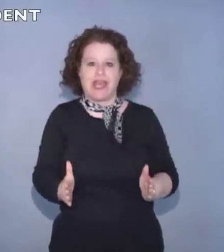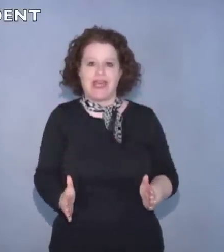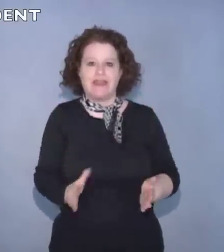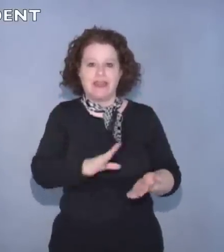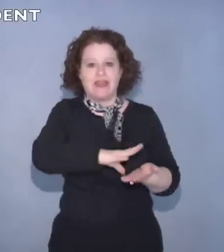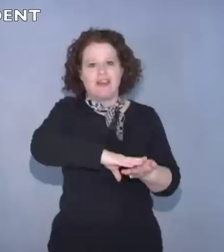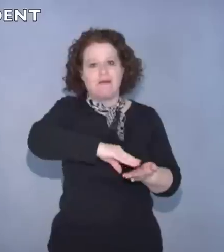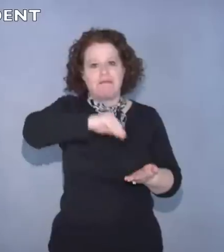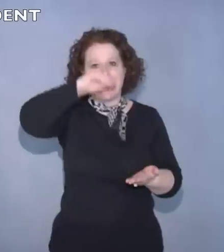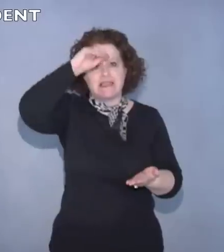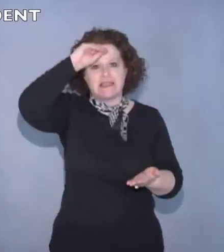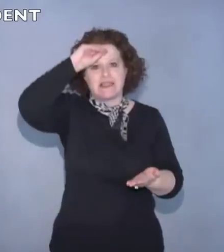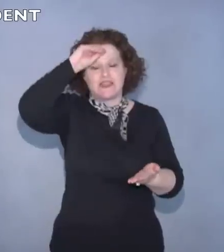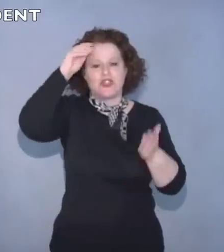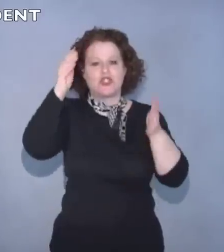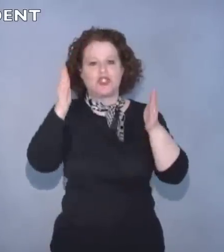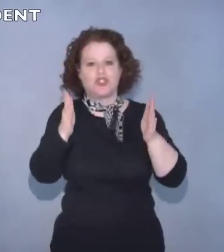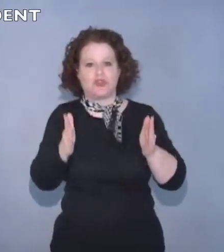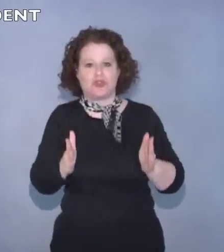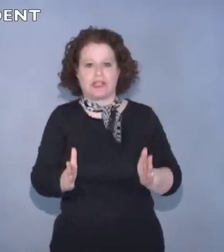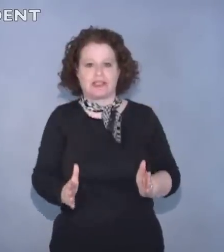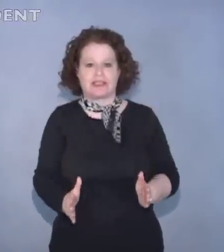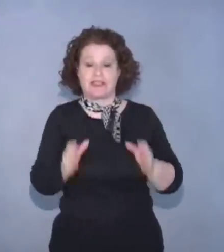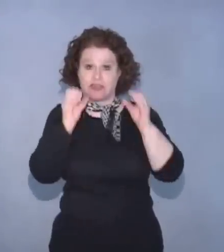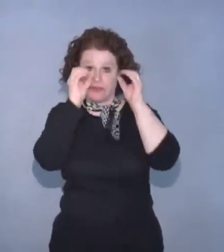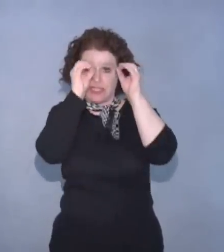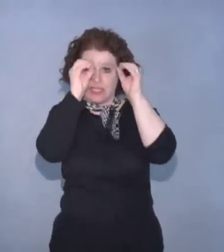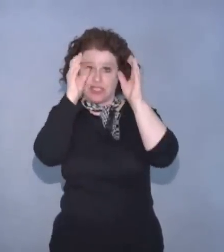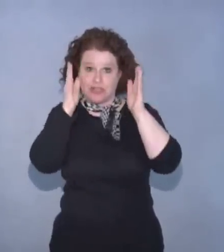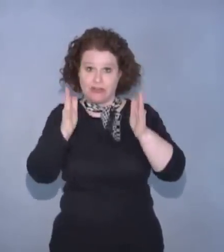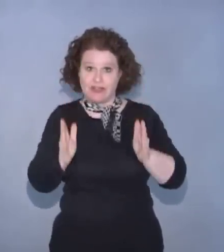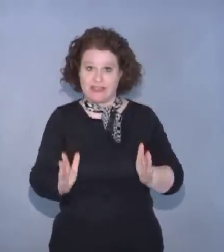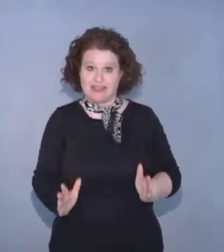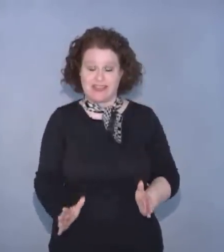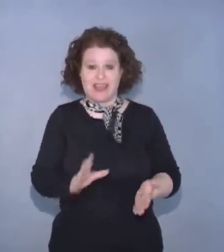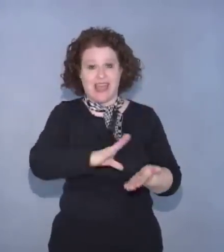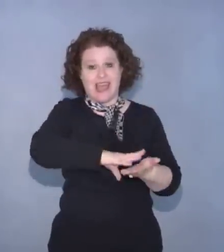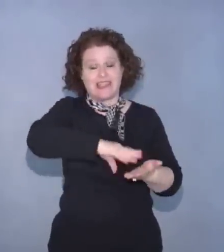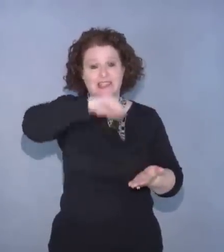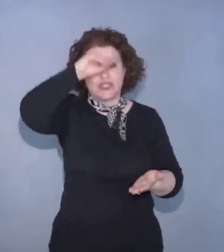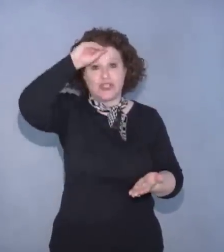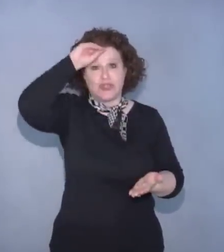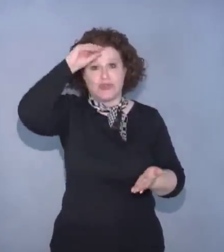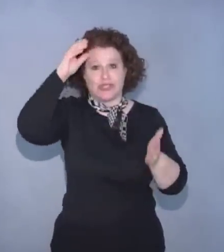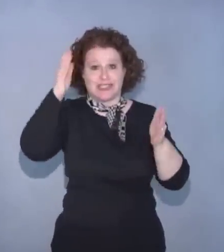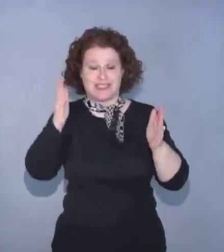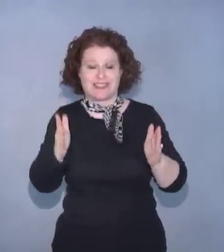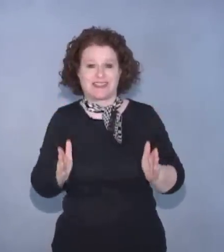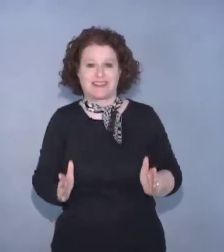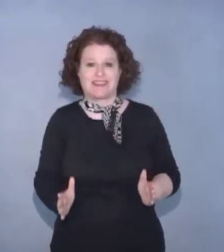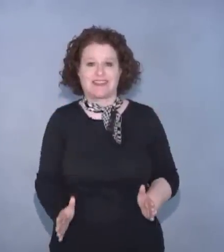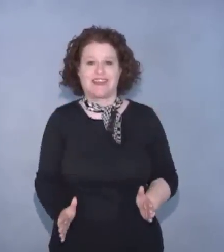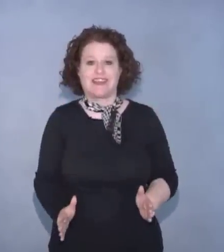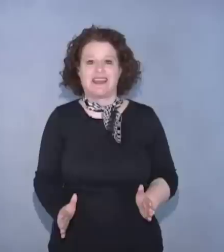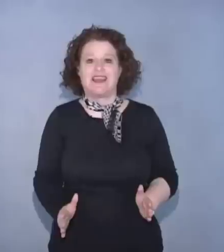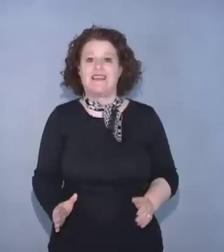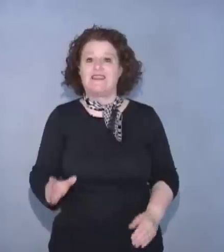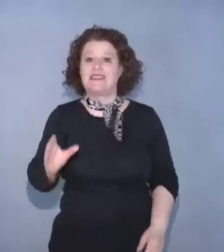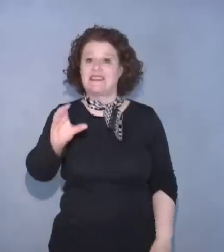again, makes student. So teacher and student. The